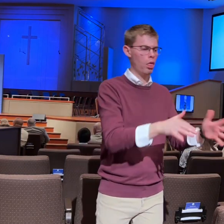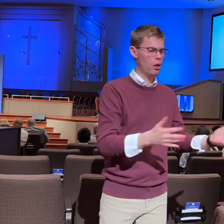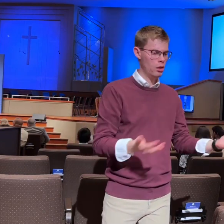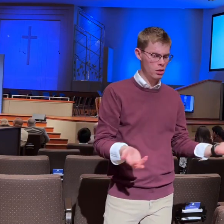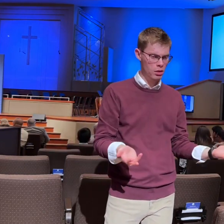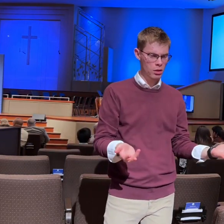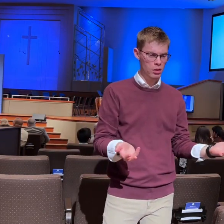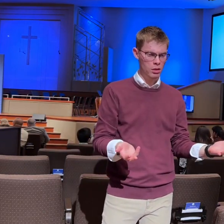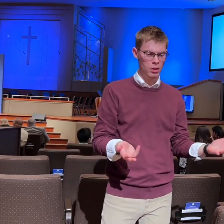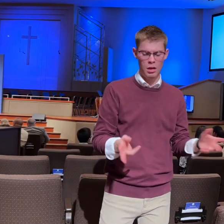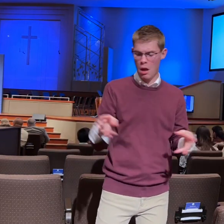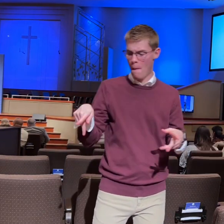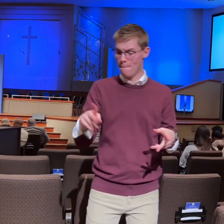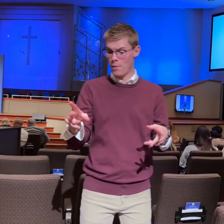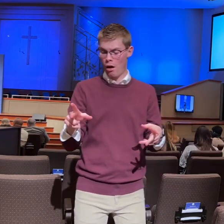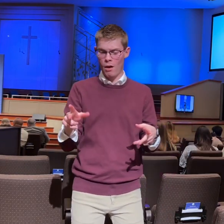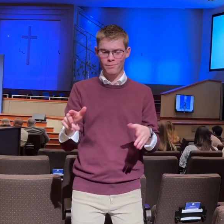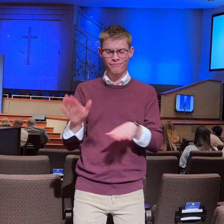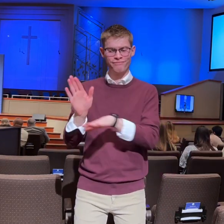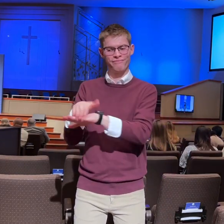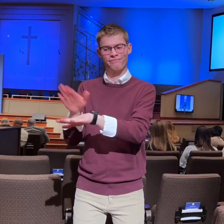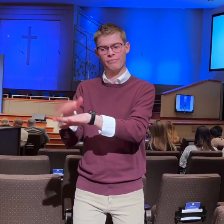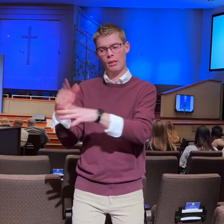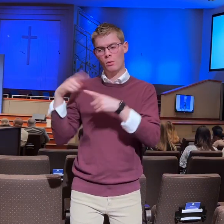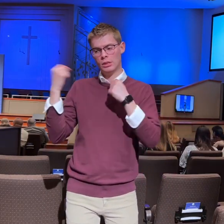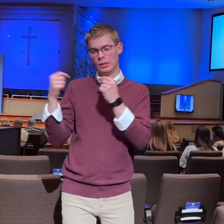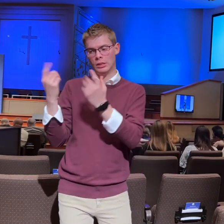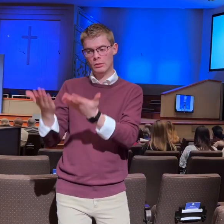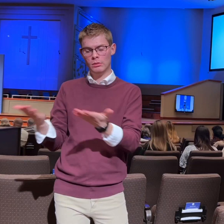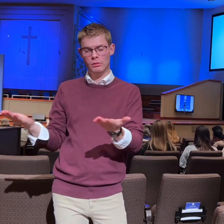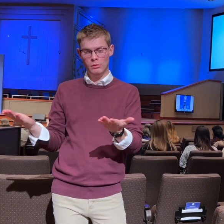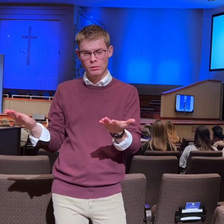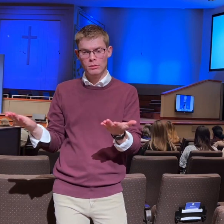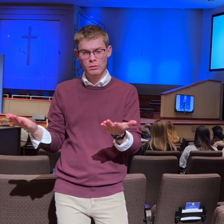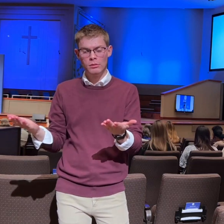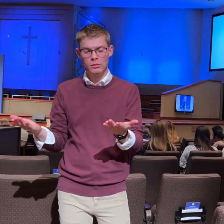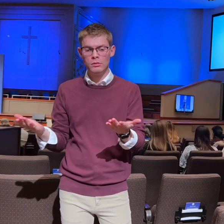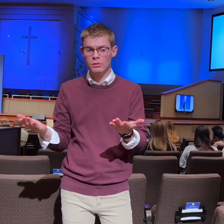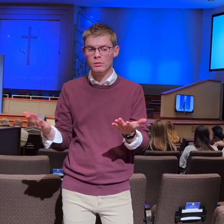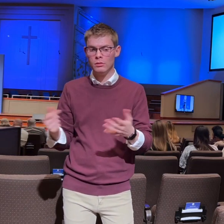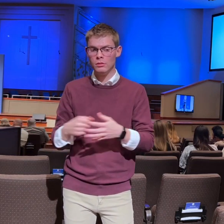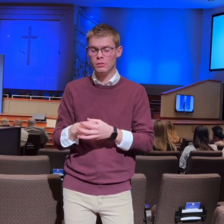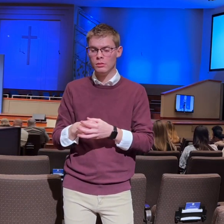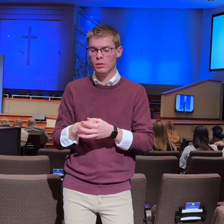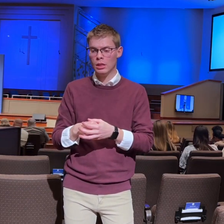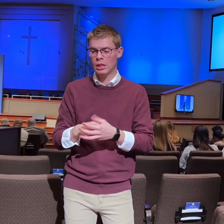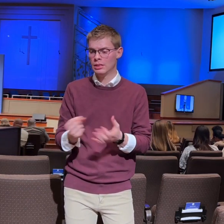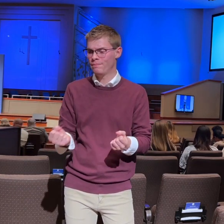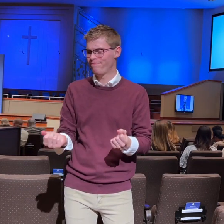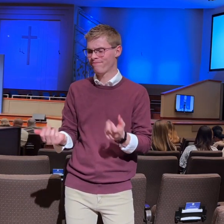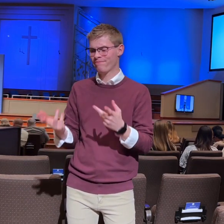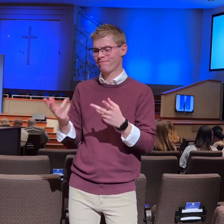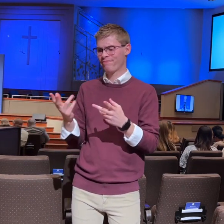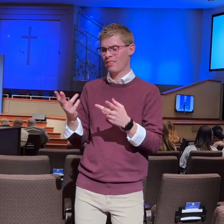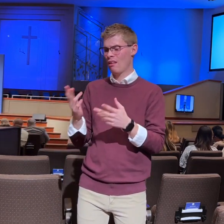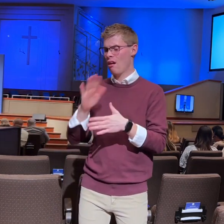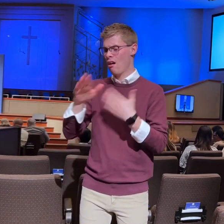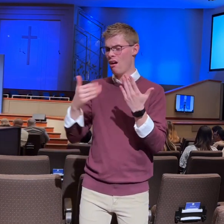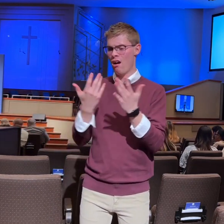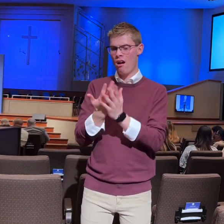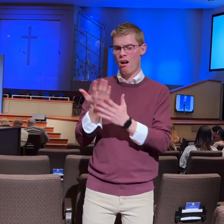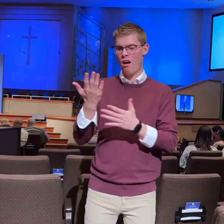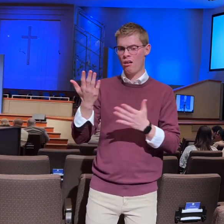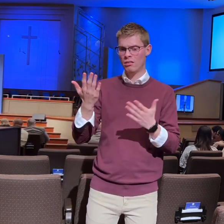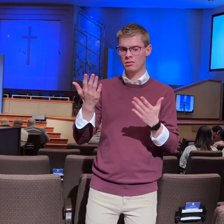that Paul is warning Timothy about and first century Greek philosophy was very dualistic, all matter was